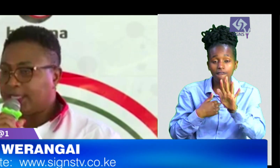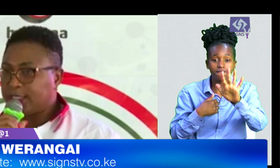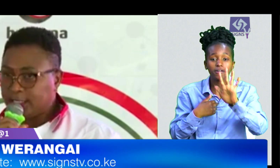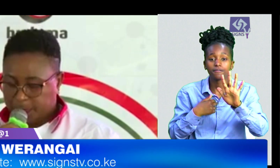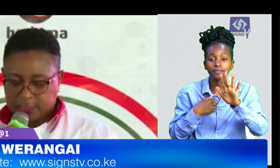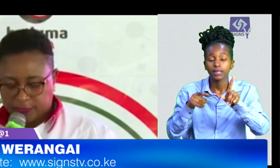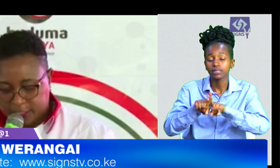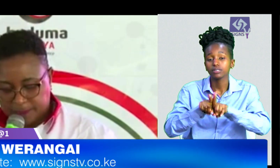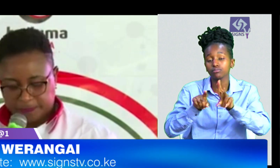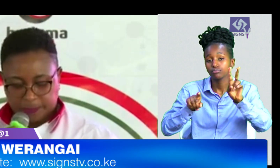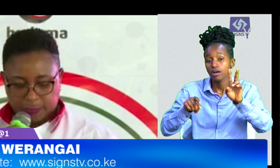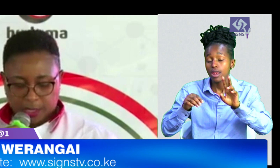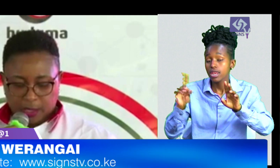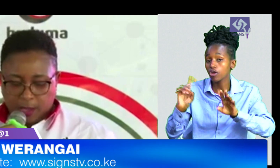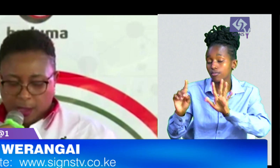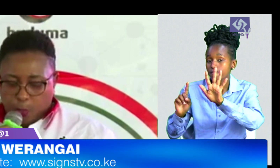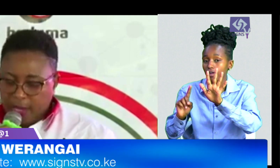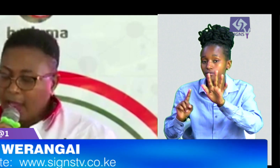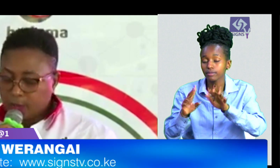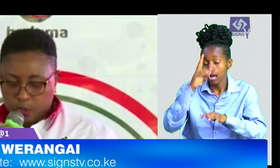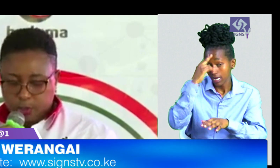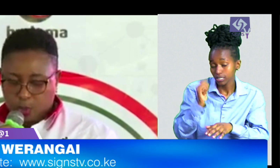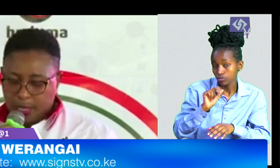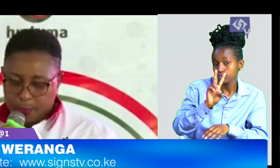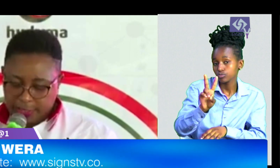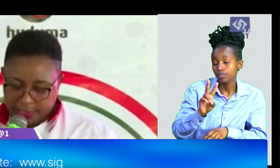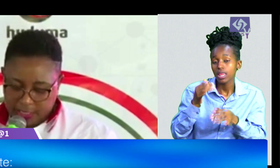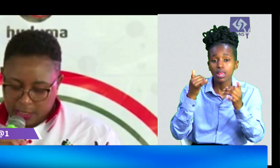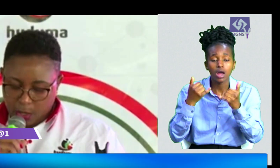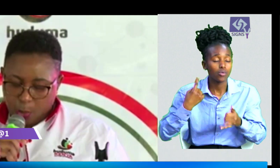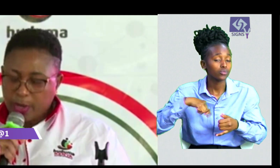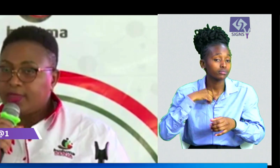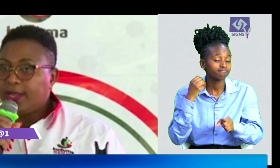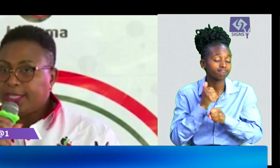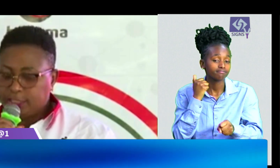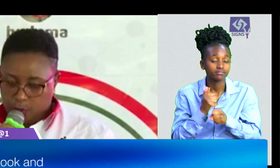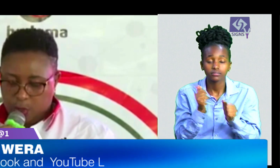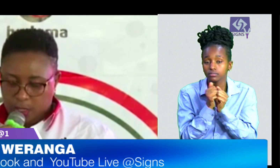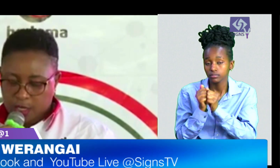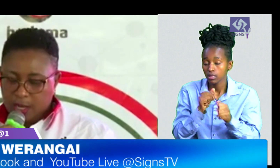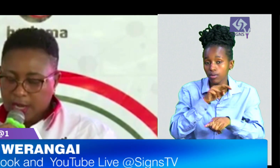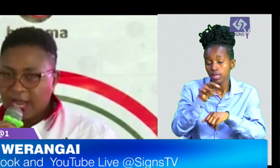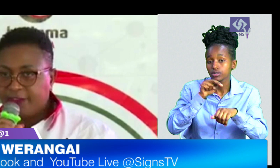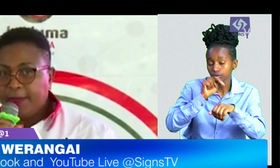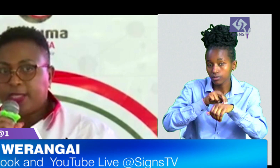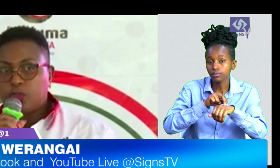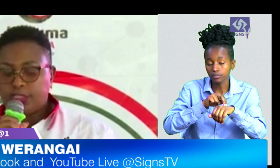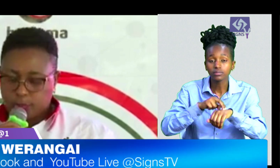centers respectively. We are also collaborating with National Government